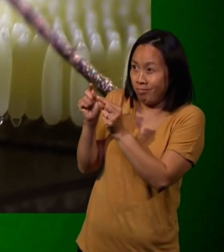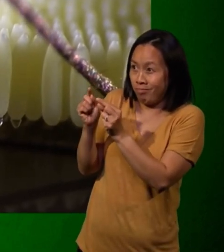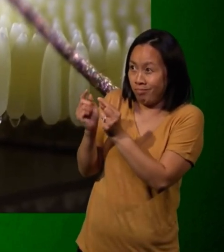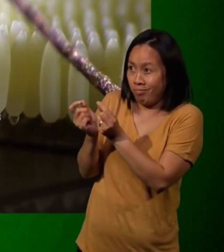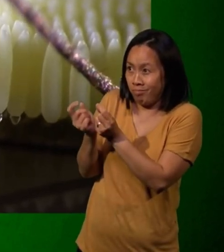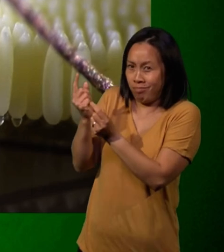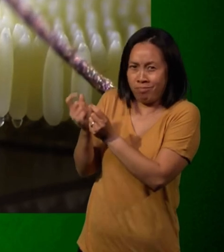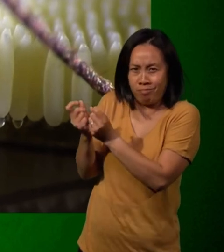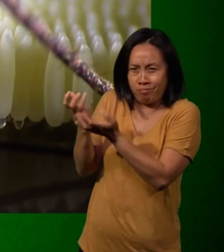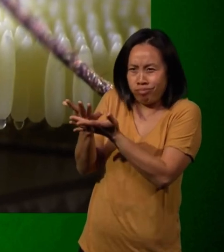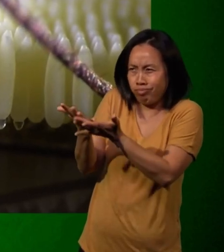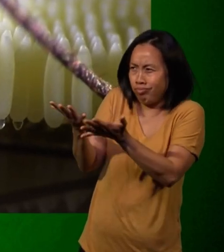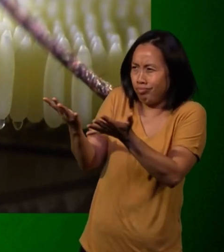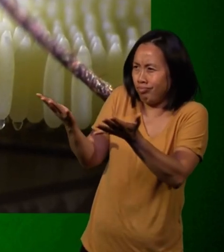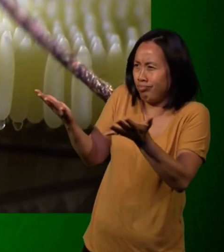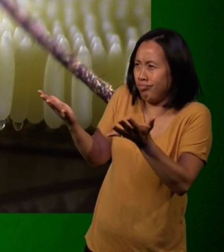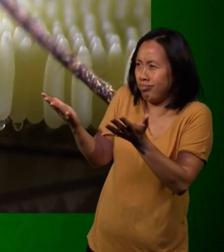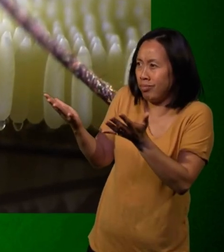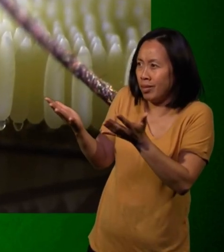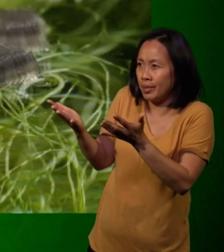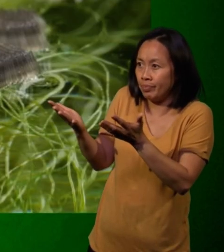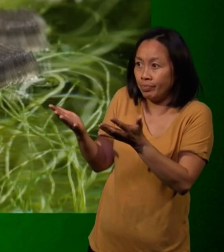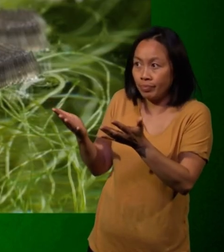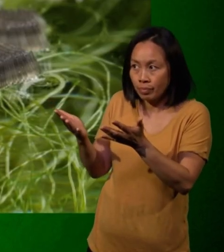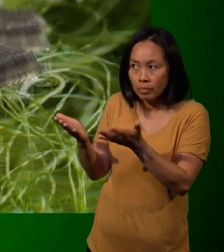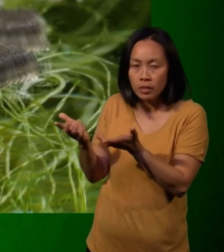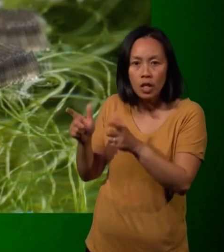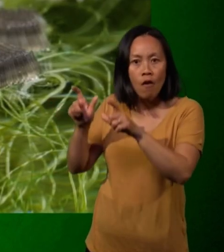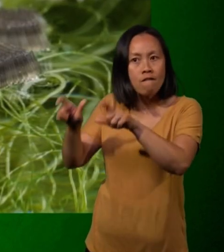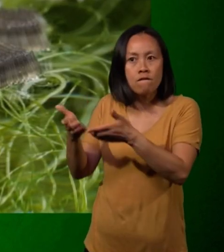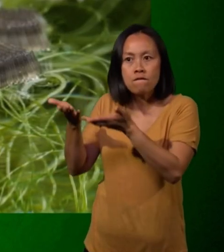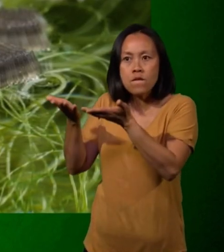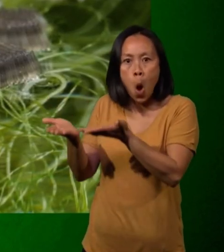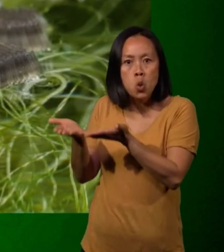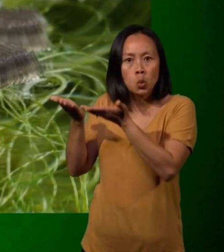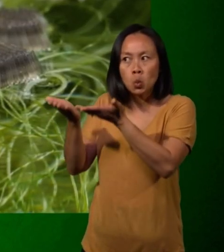laid, soon to be a buzzing buffet.